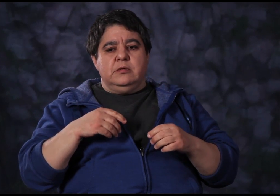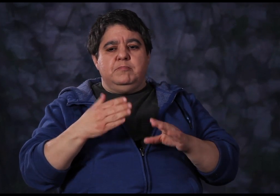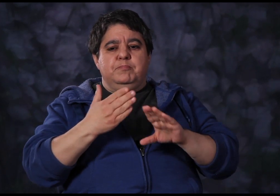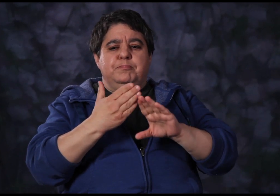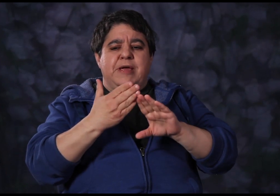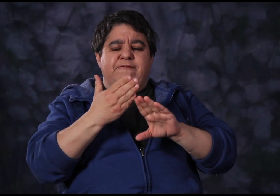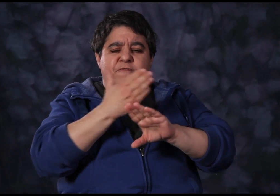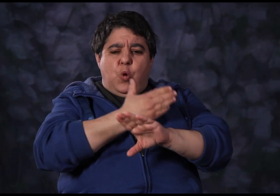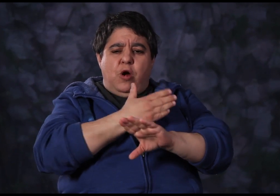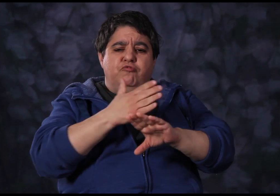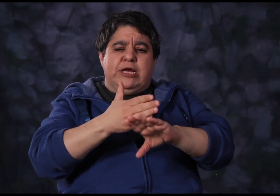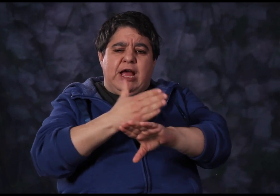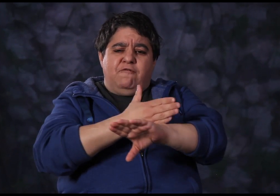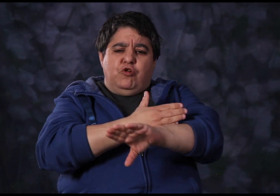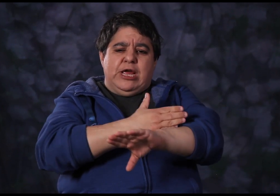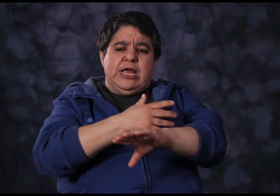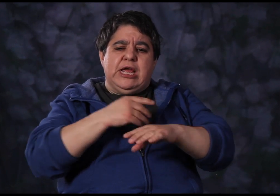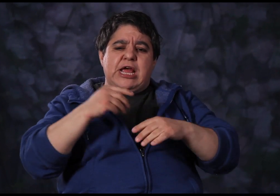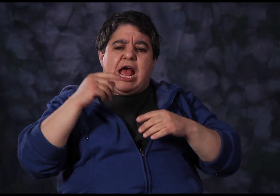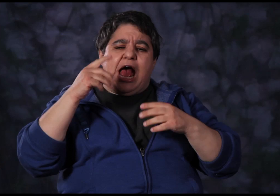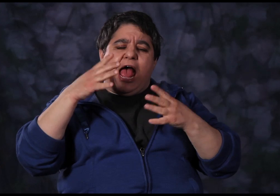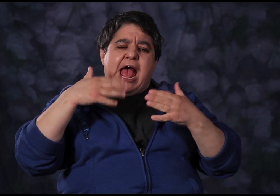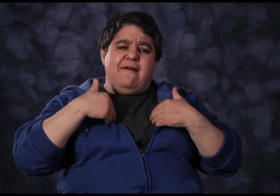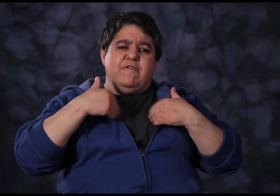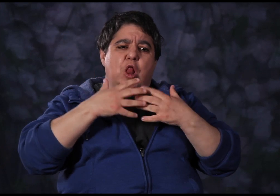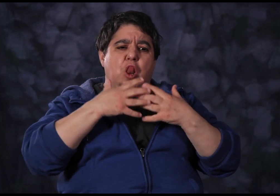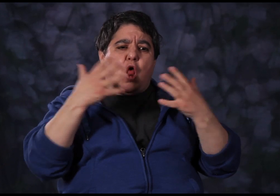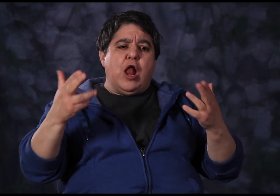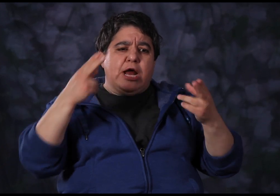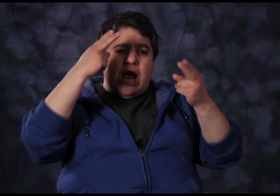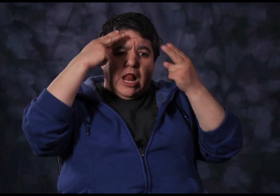hearing voices and experiencing hallucinations.